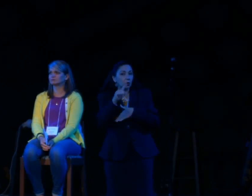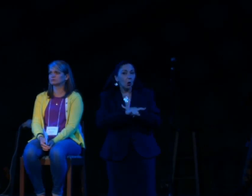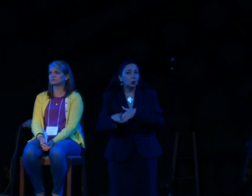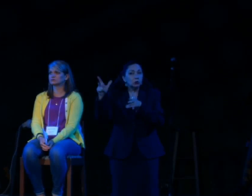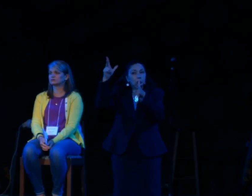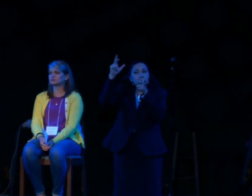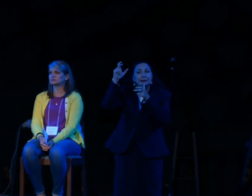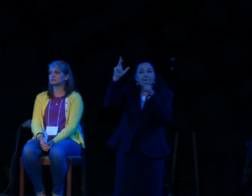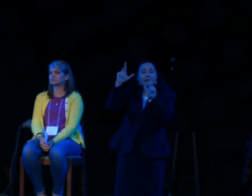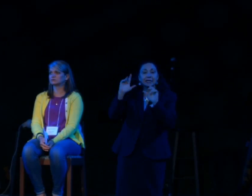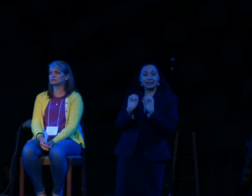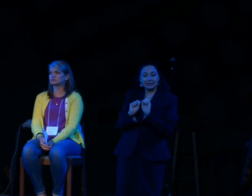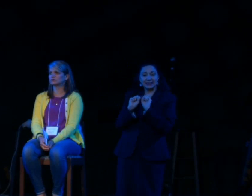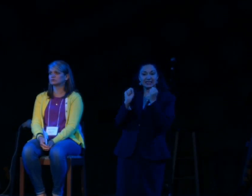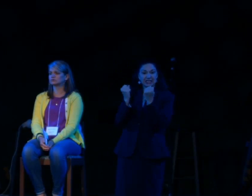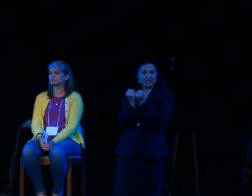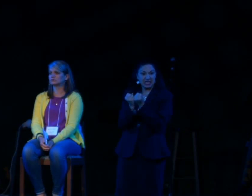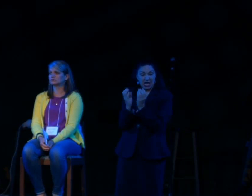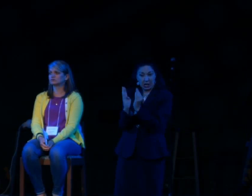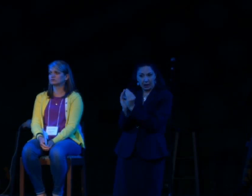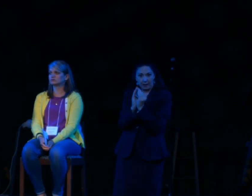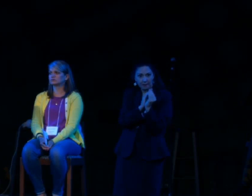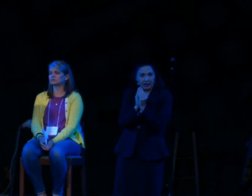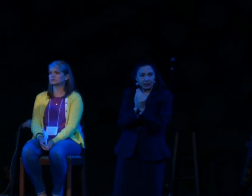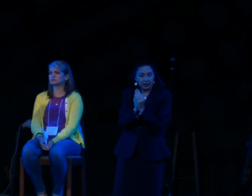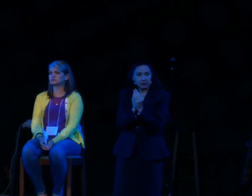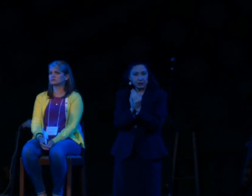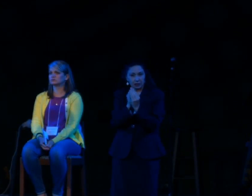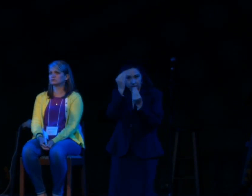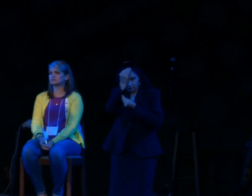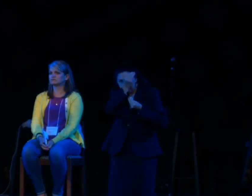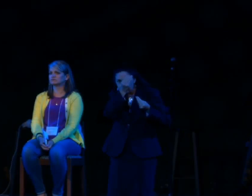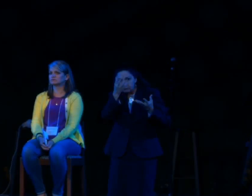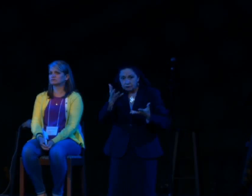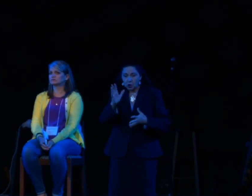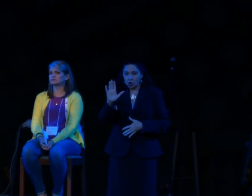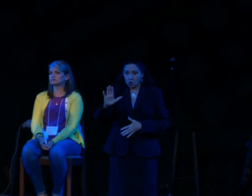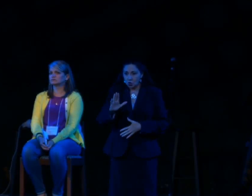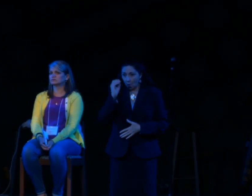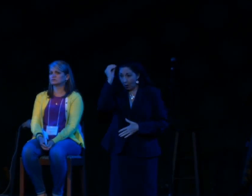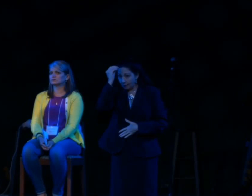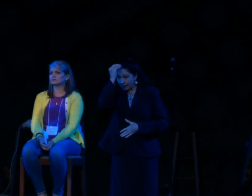many delegations are having, and you speak your mind.